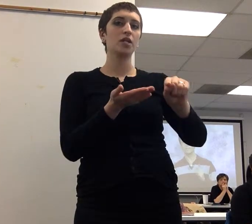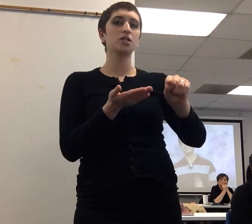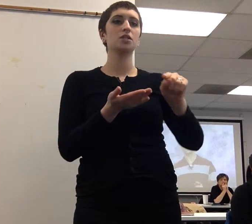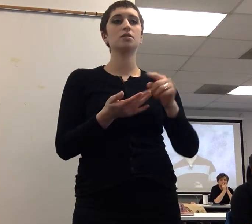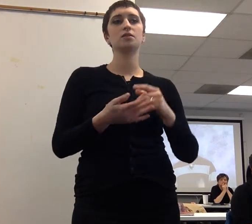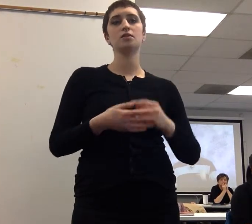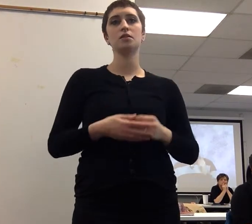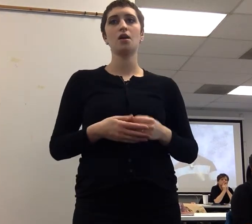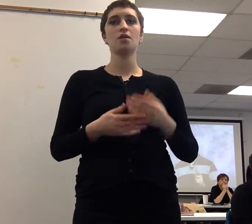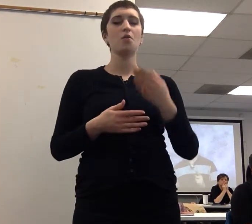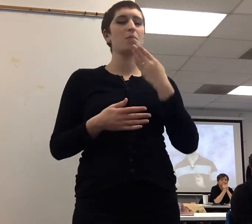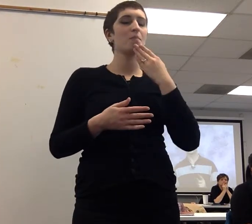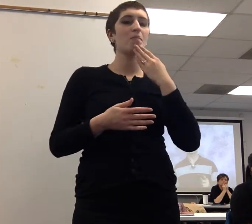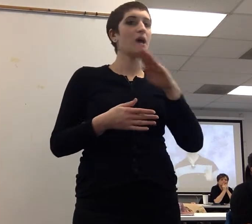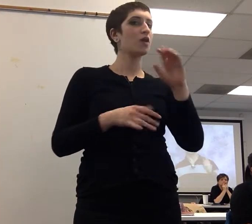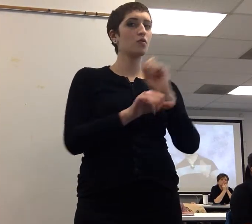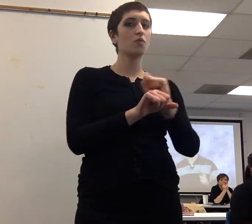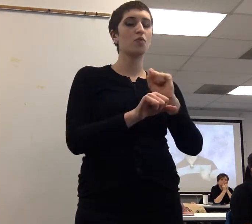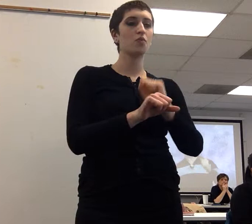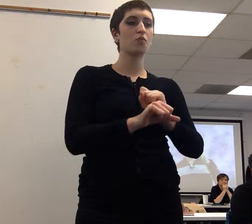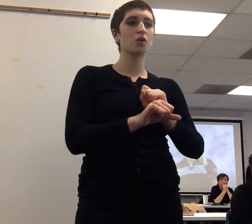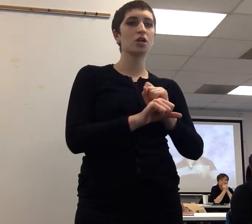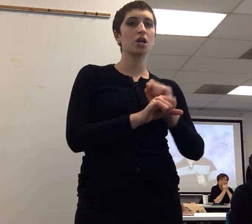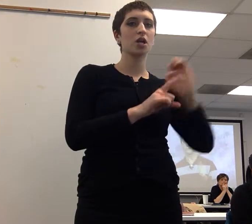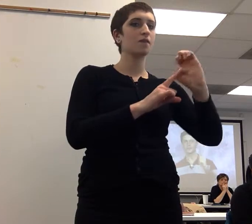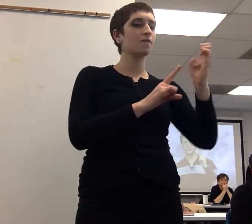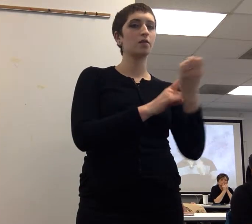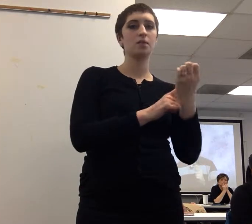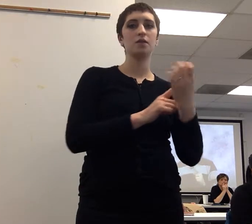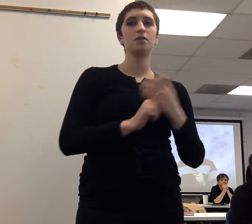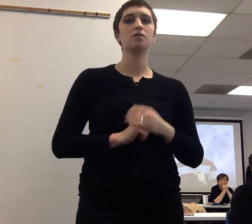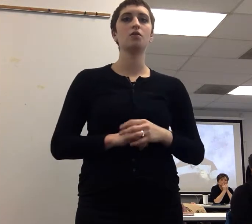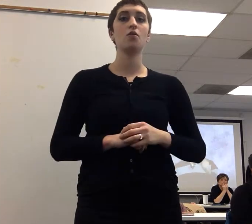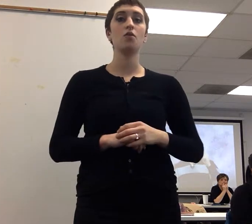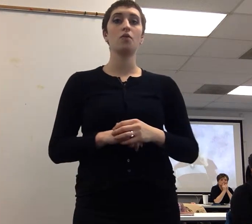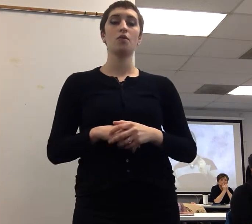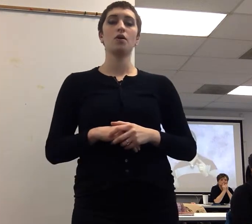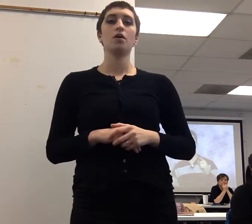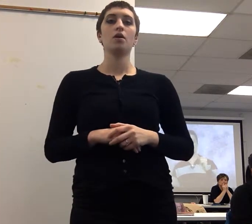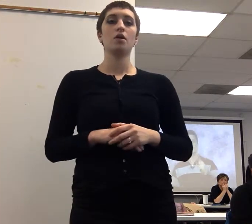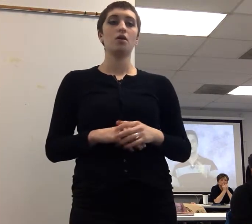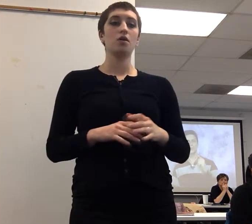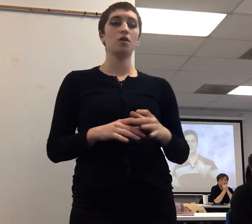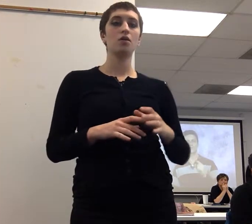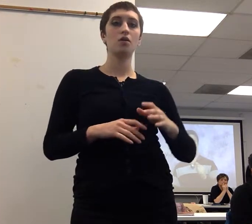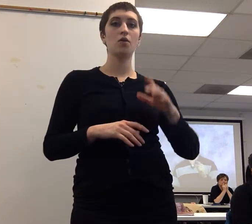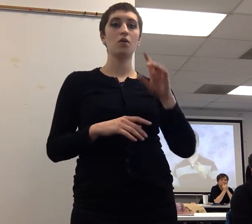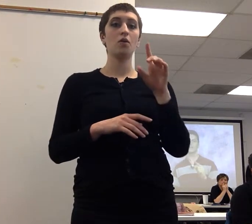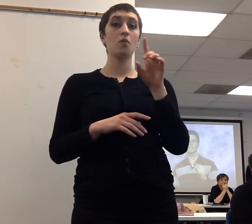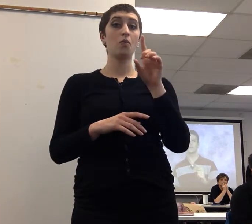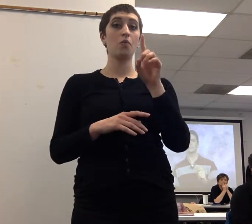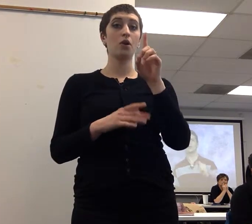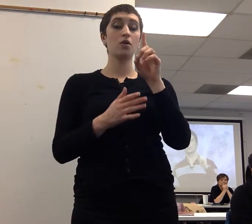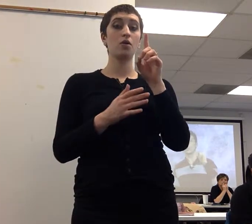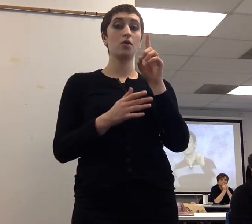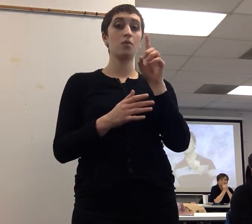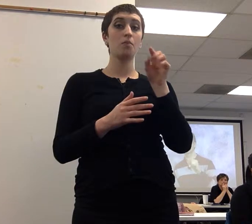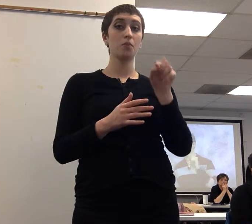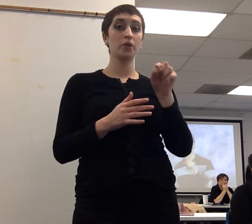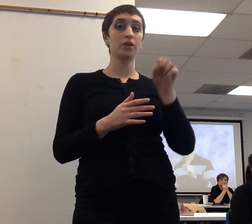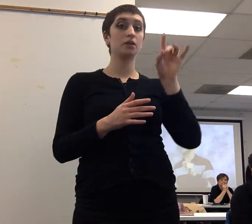1.7 million people were working full-time. Those 1.7 million people